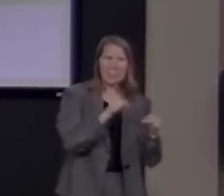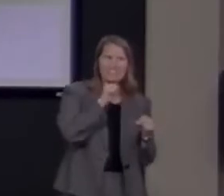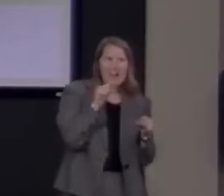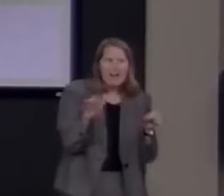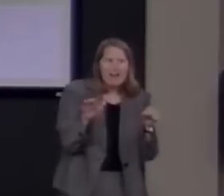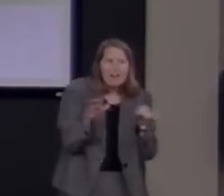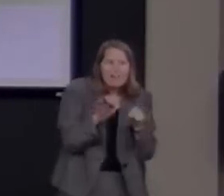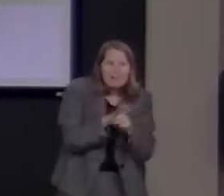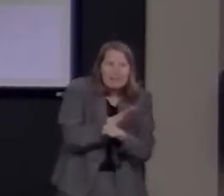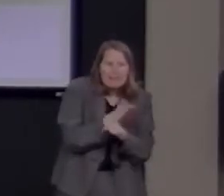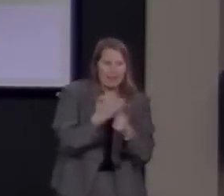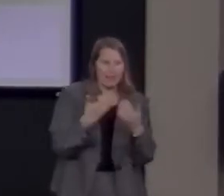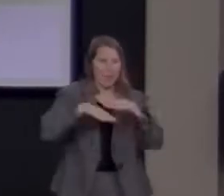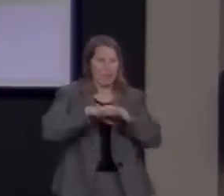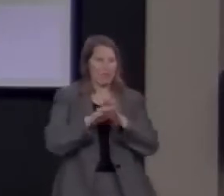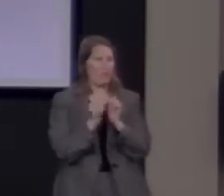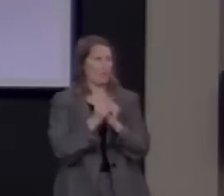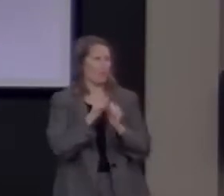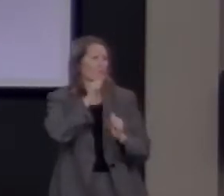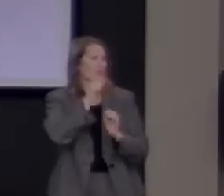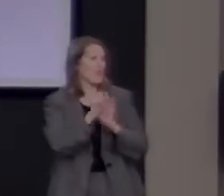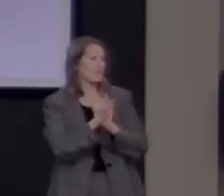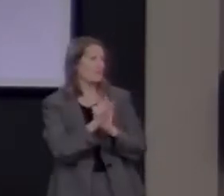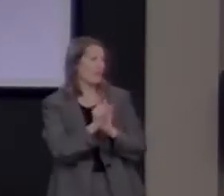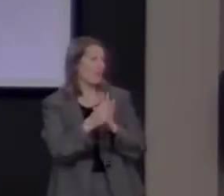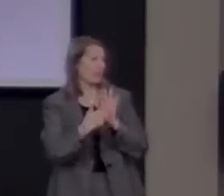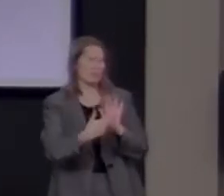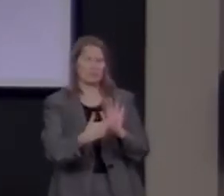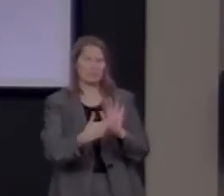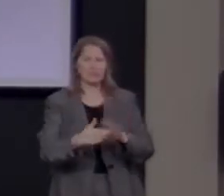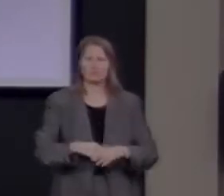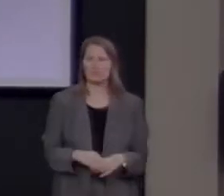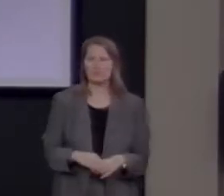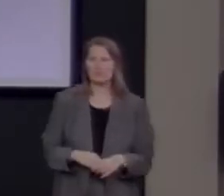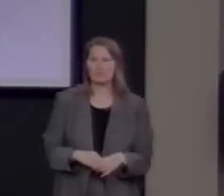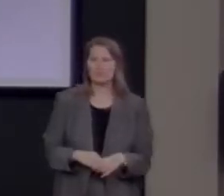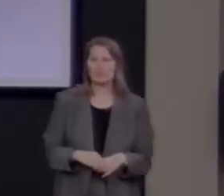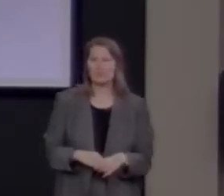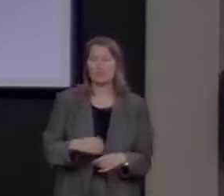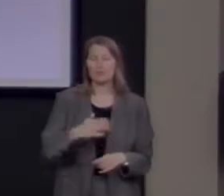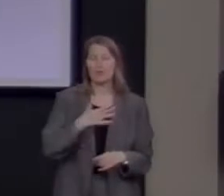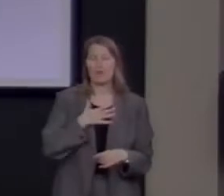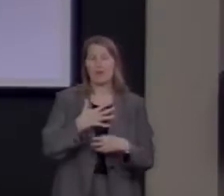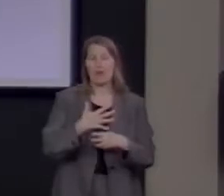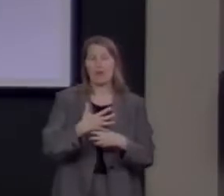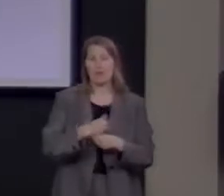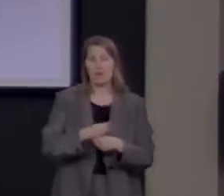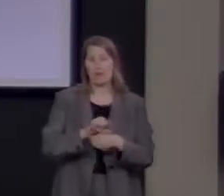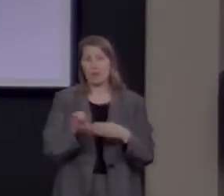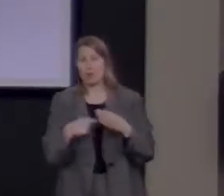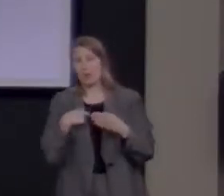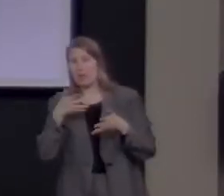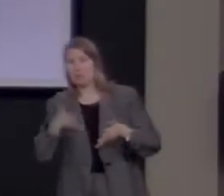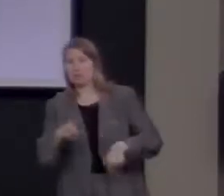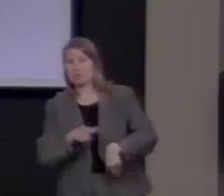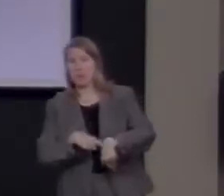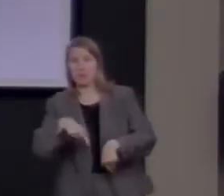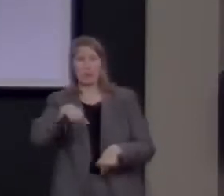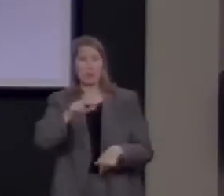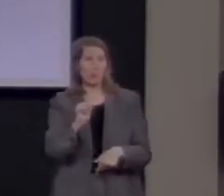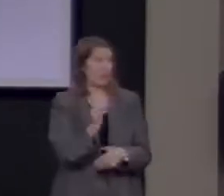with non-symbolic representations of number. So I want to summarize and conclude and then leave some time for